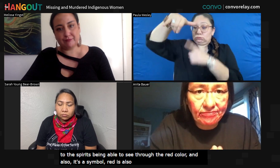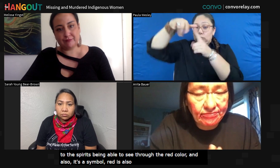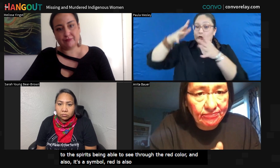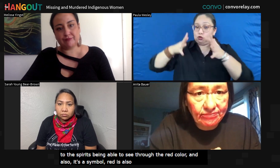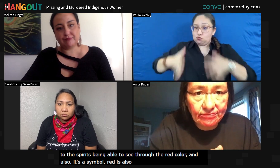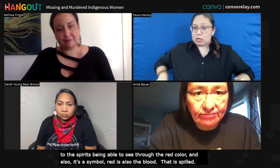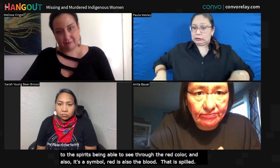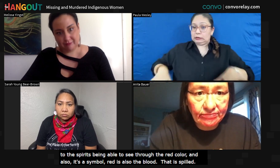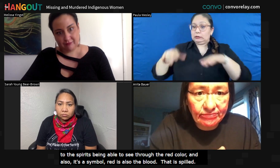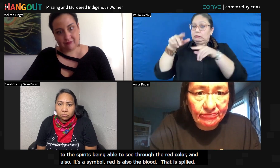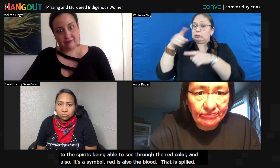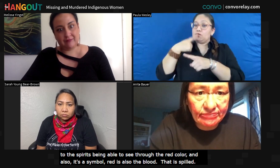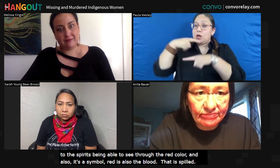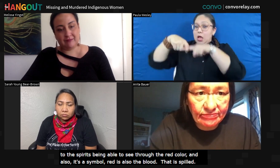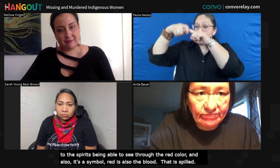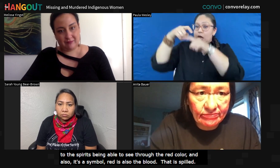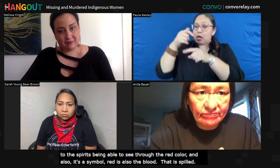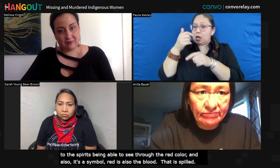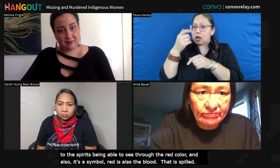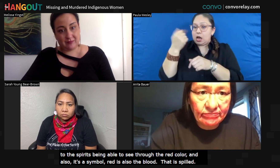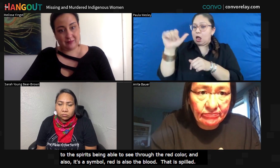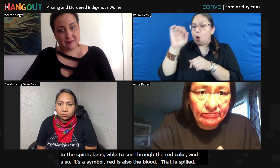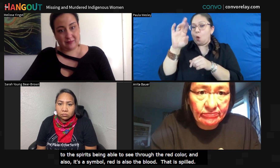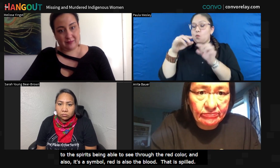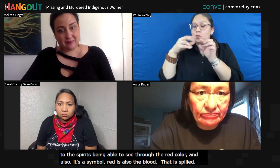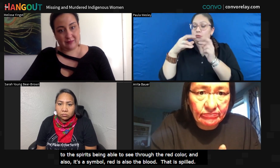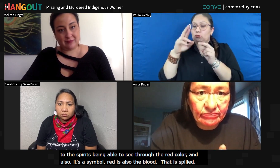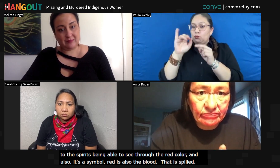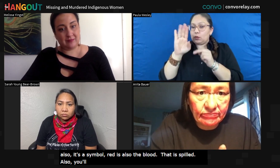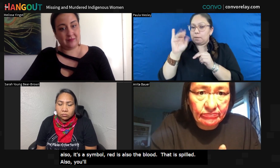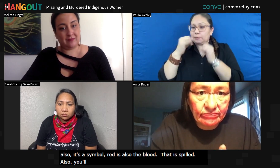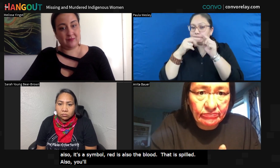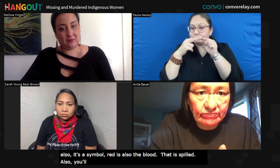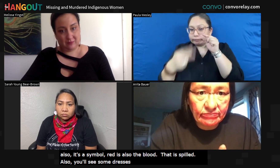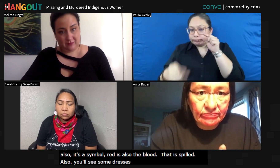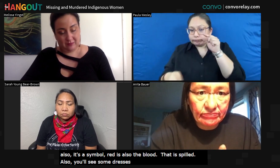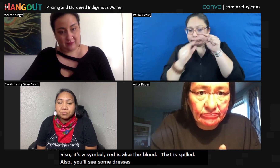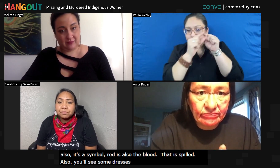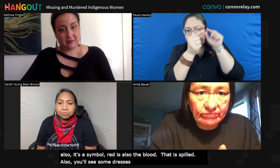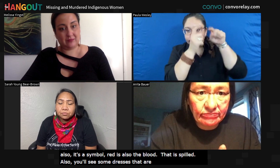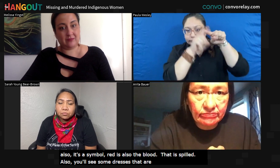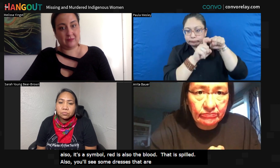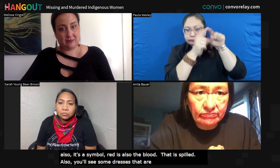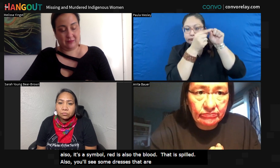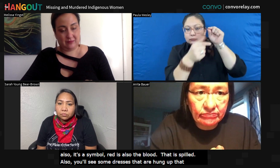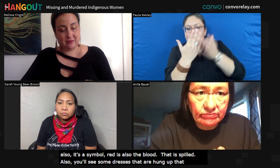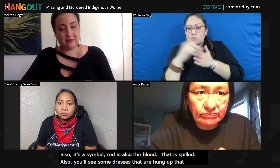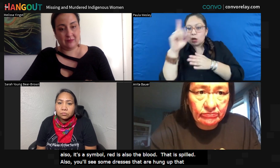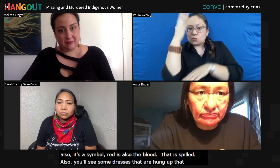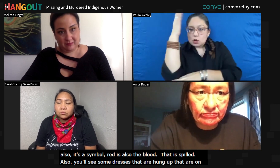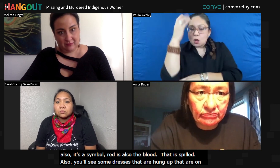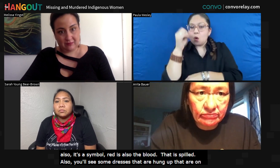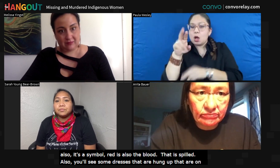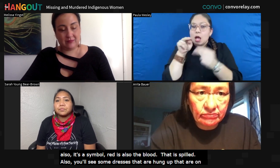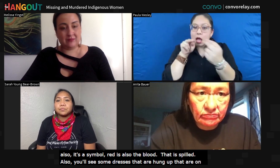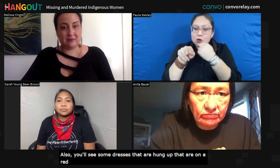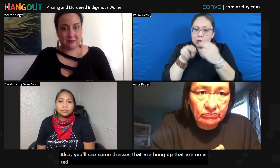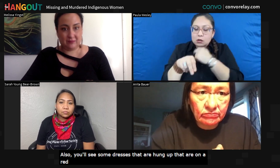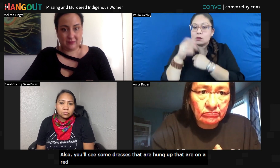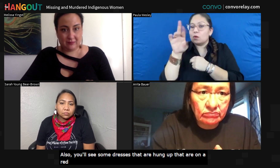Also, you'll see some dresses that are hung up that are on a yellow ribbon. They're somewhere on a